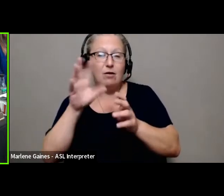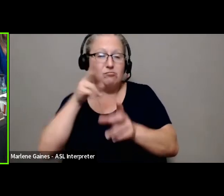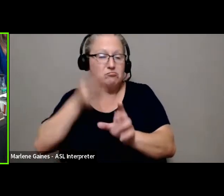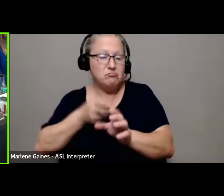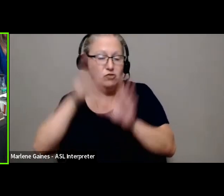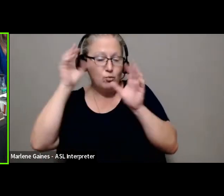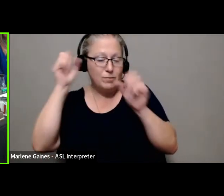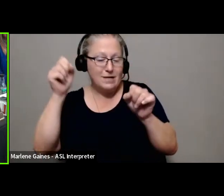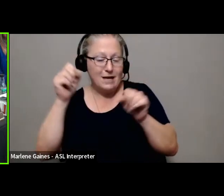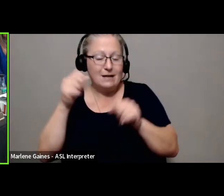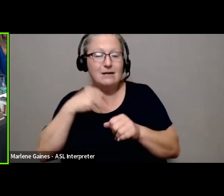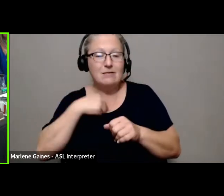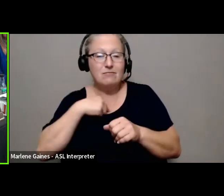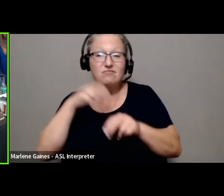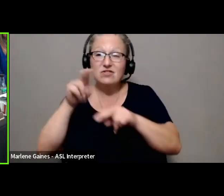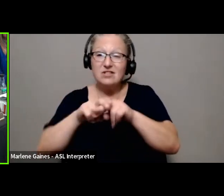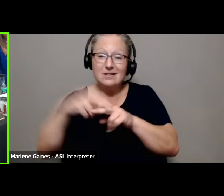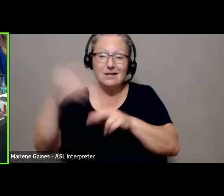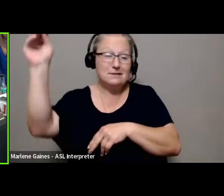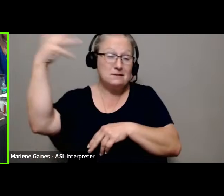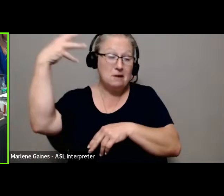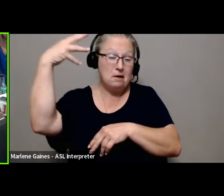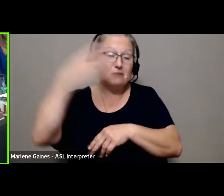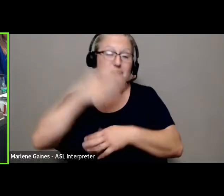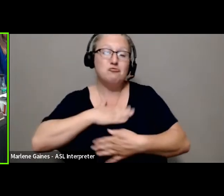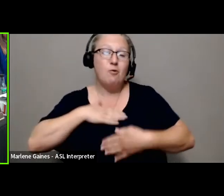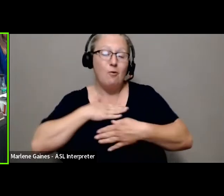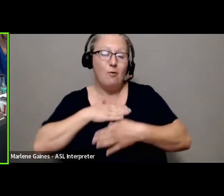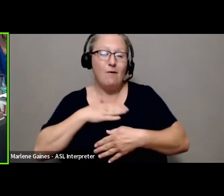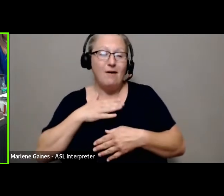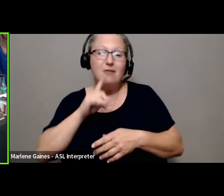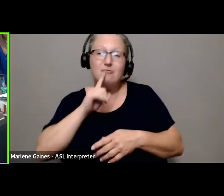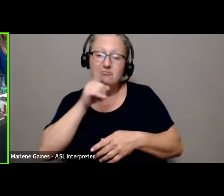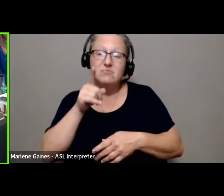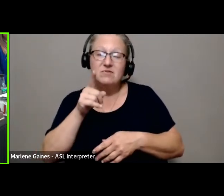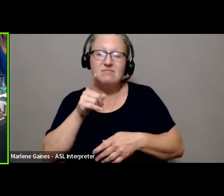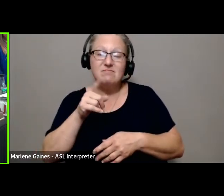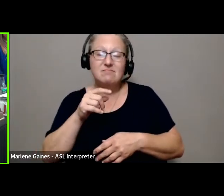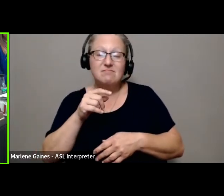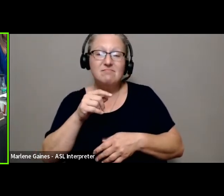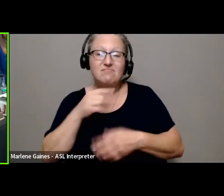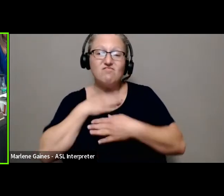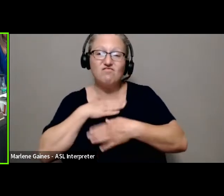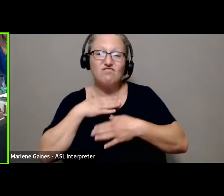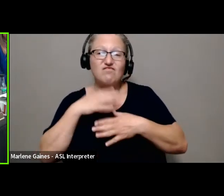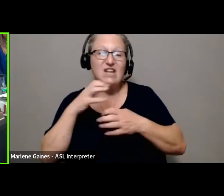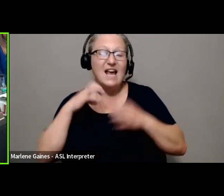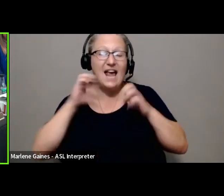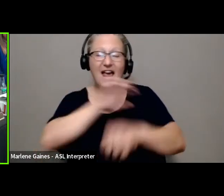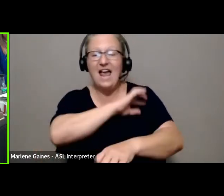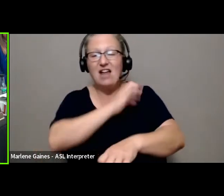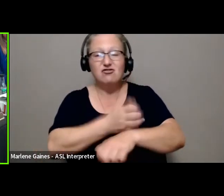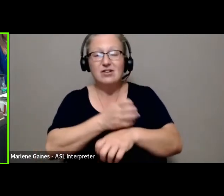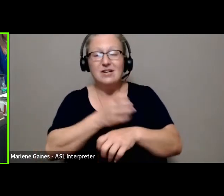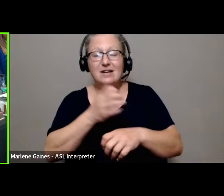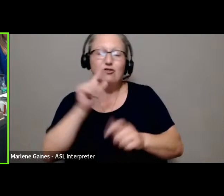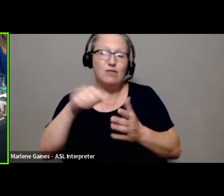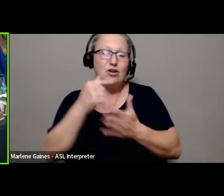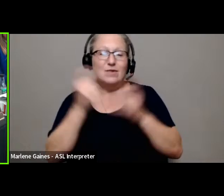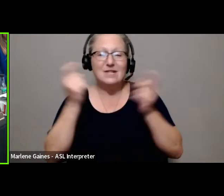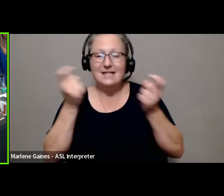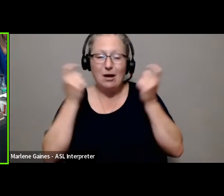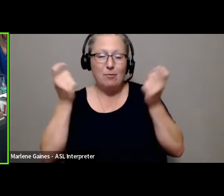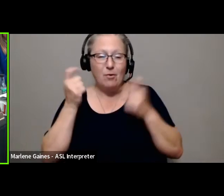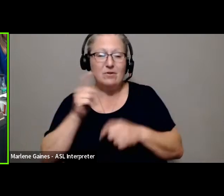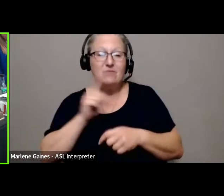And we sat out there in the sun and really enjoyed it. It's quite a energetic graduation ceremony. So